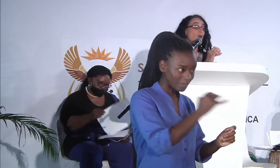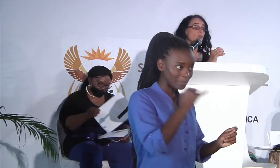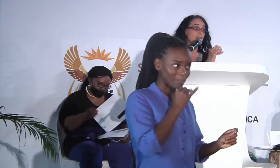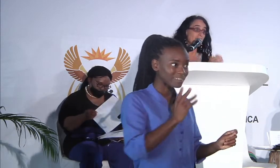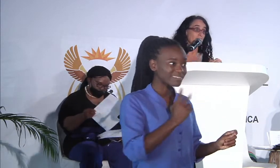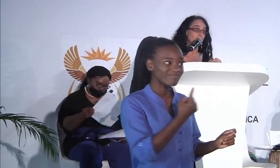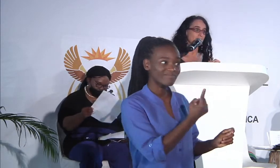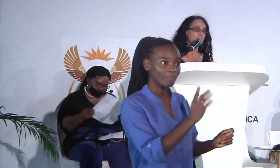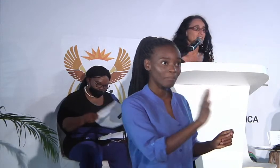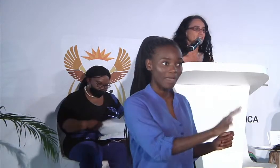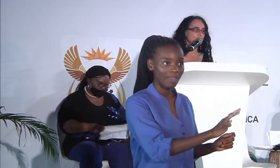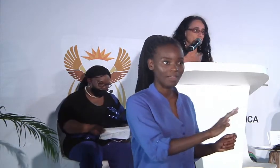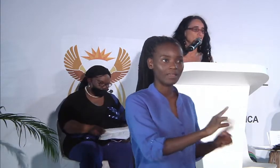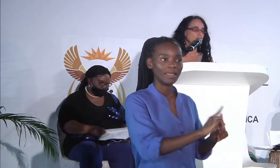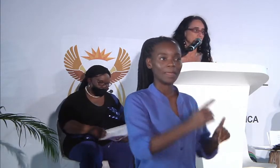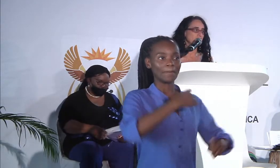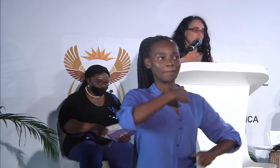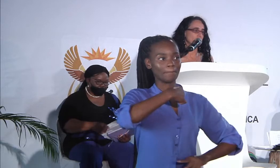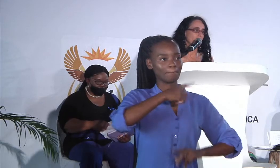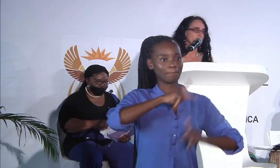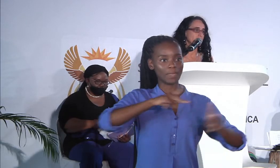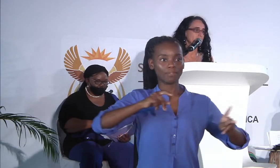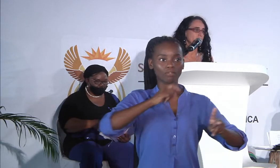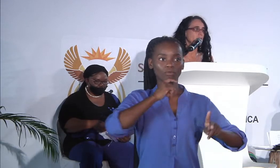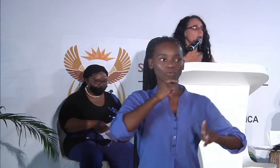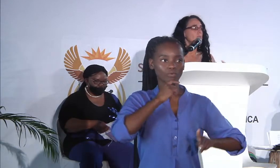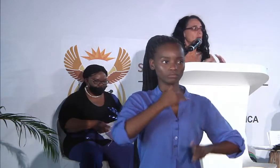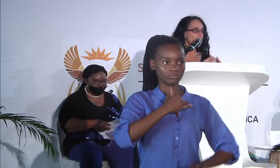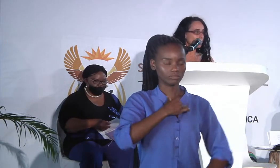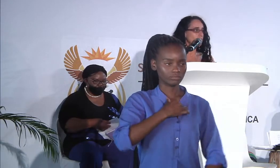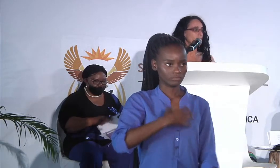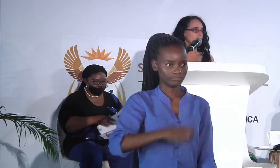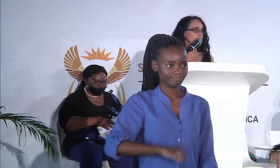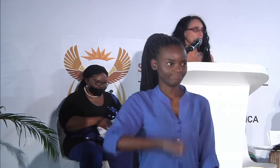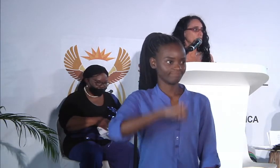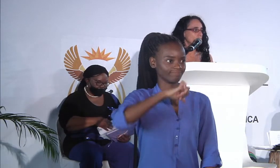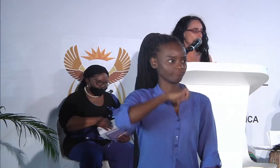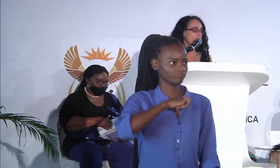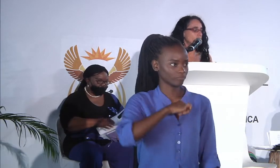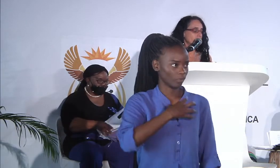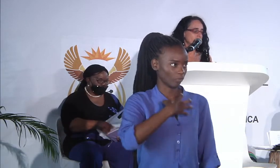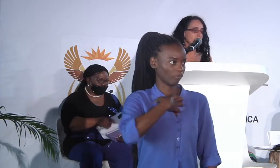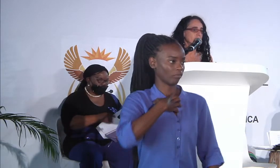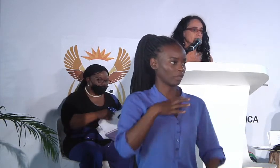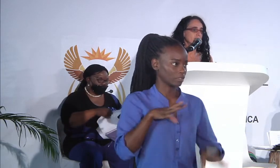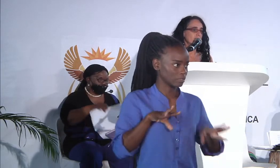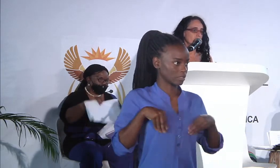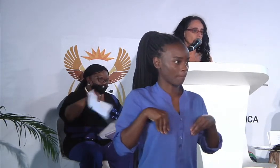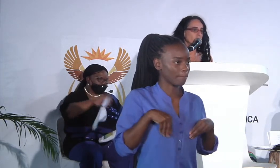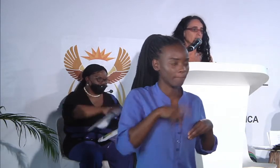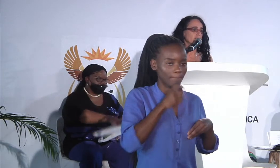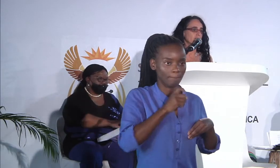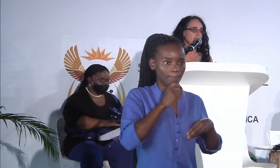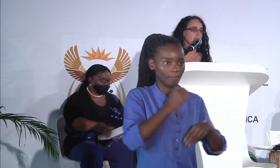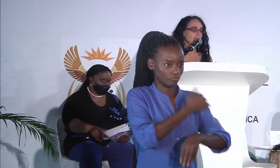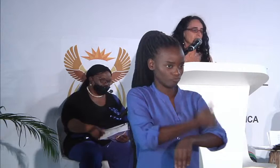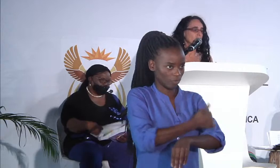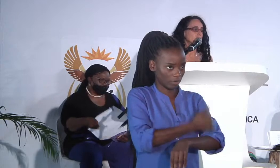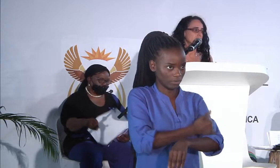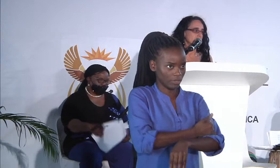own up to using drugs, but all of us who are fragmented, incoherent,